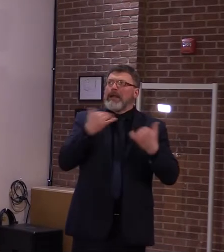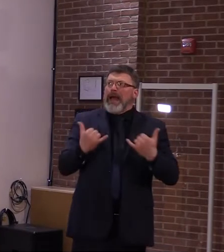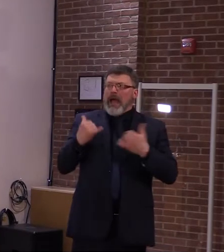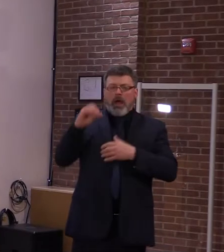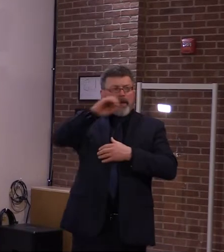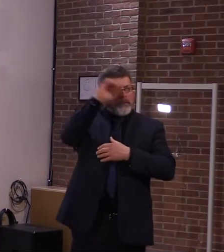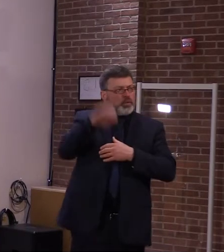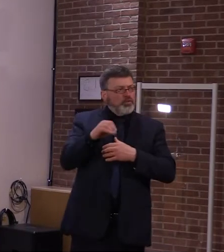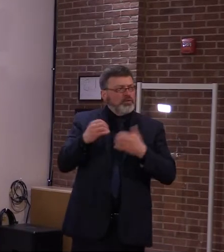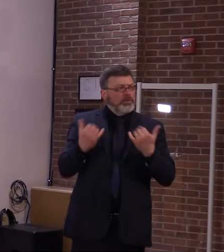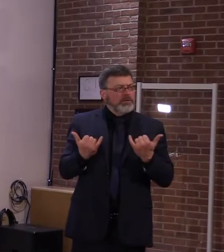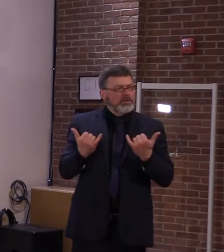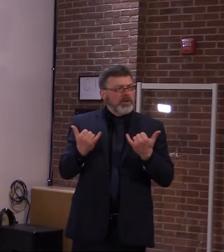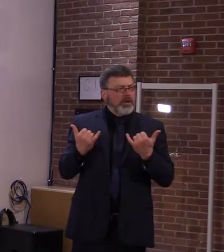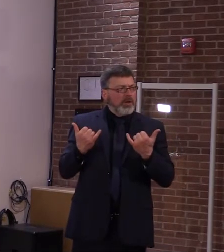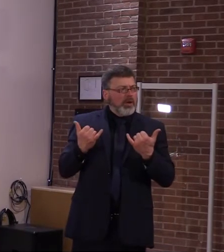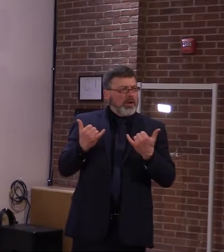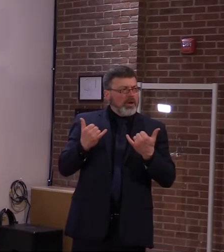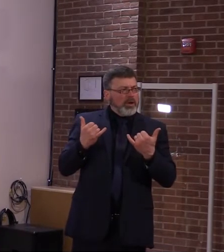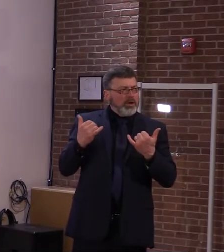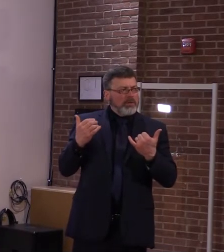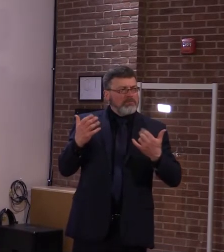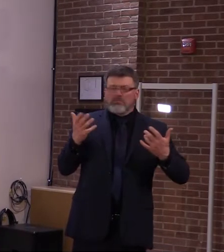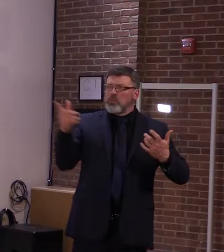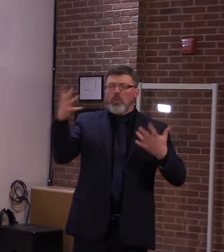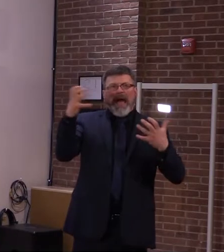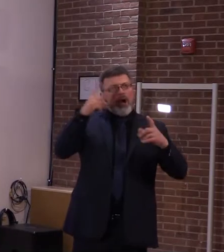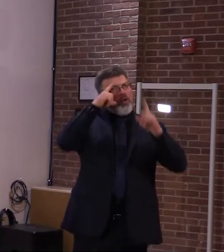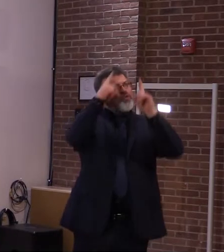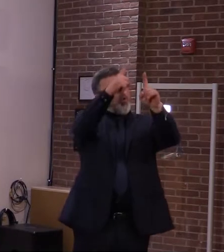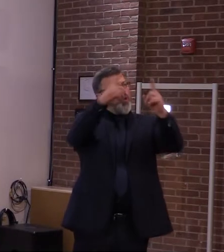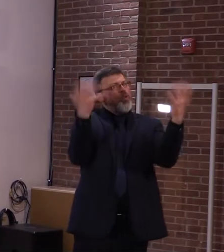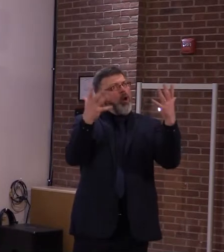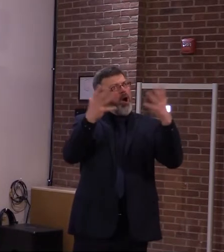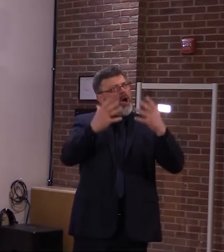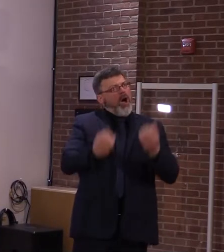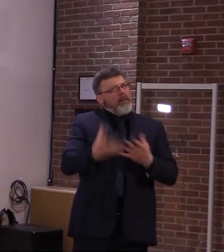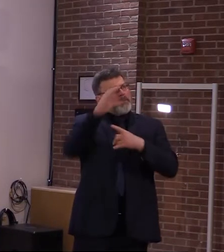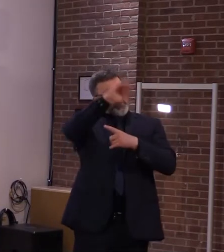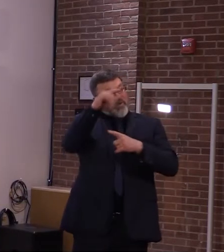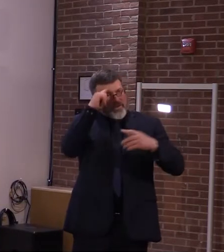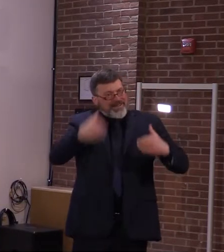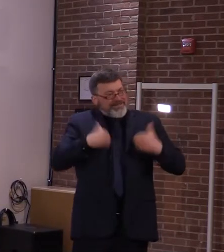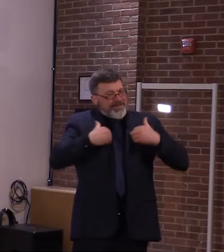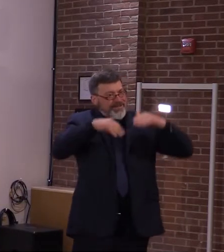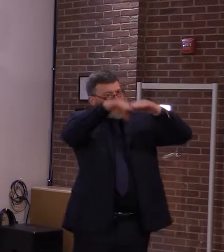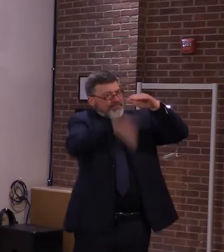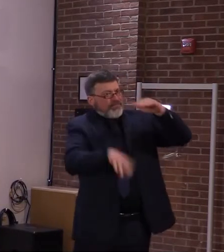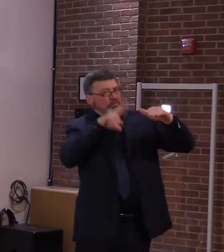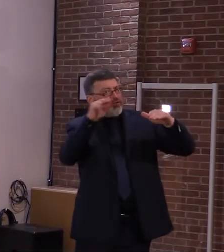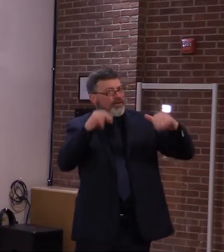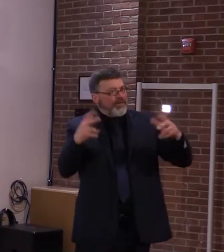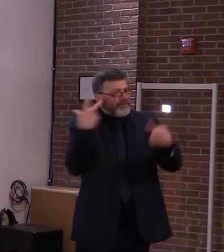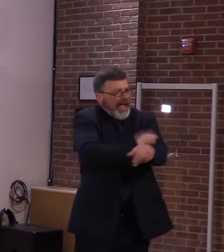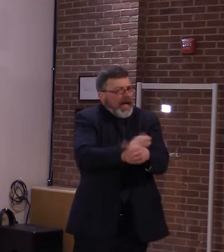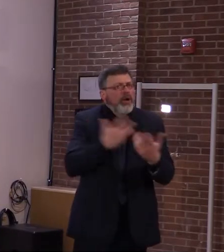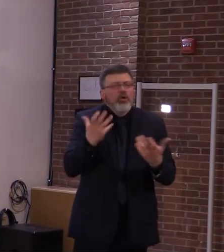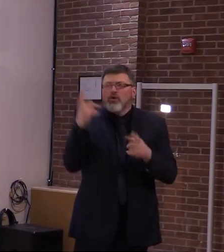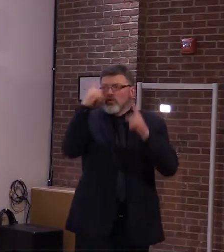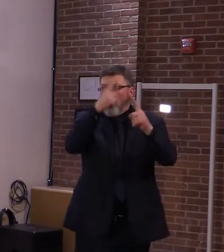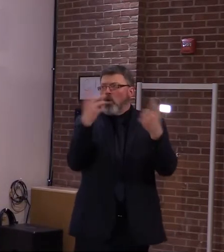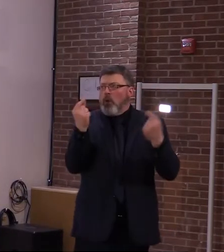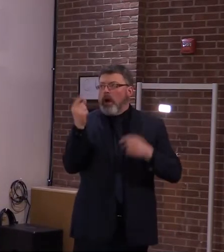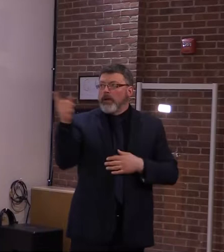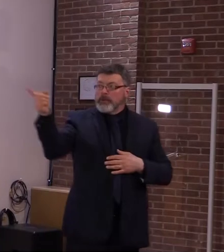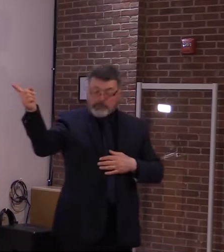all get vaccinated, but is there a certain percentage that you're looking for? Well, you know, we've set a goal for